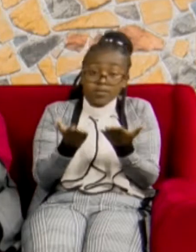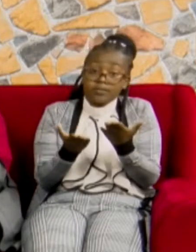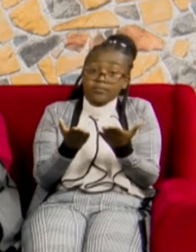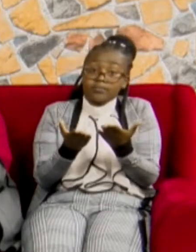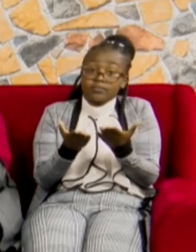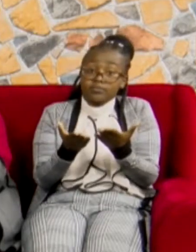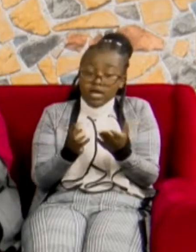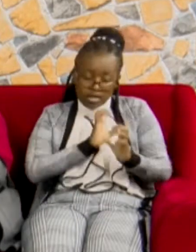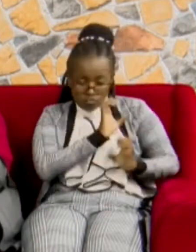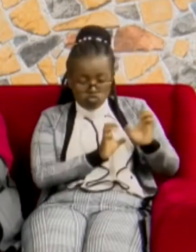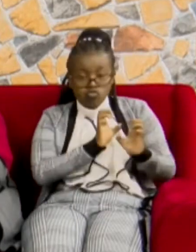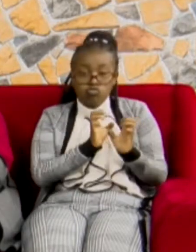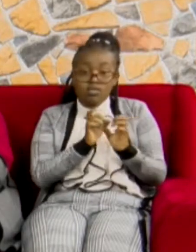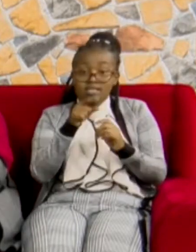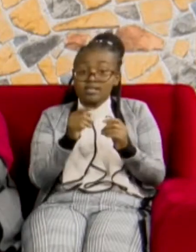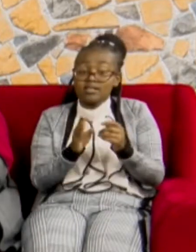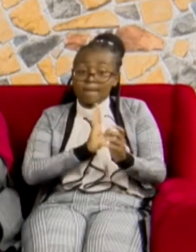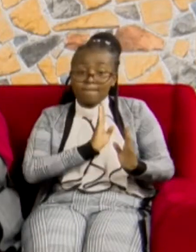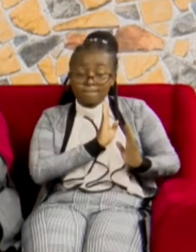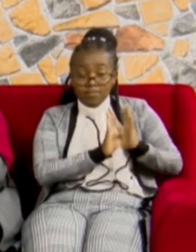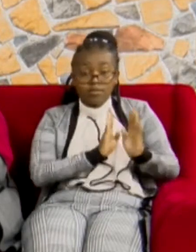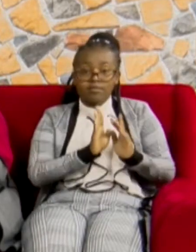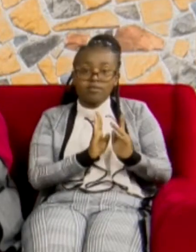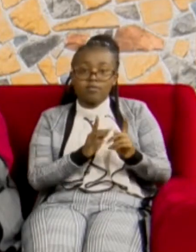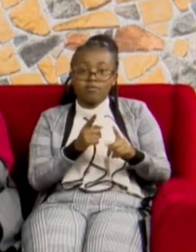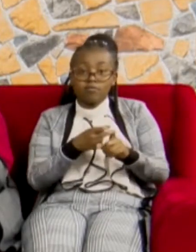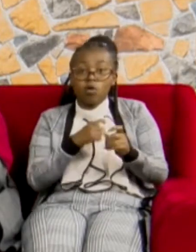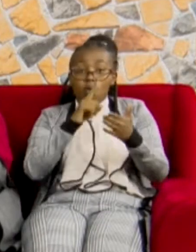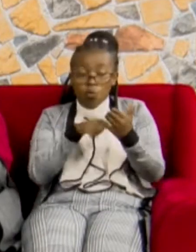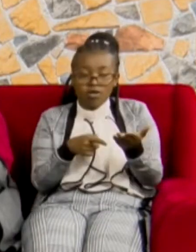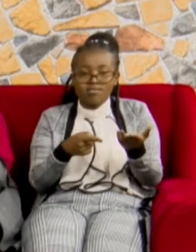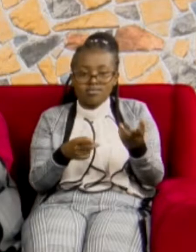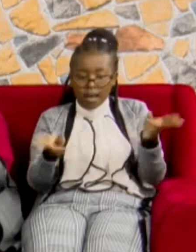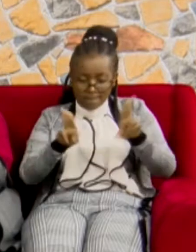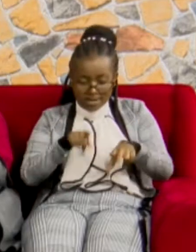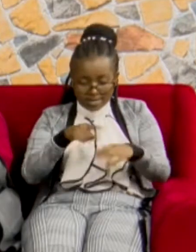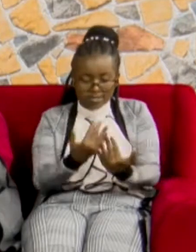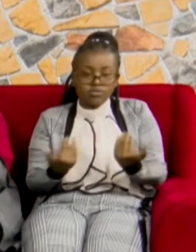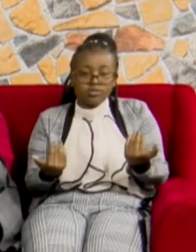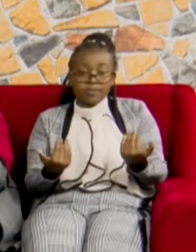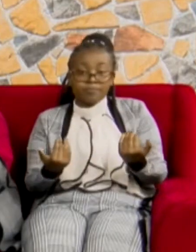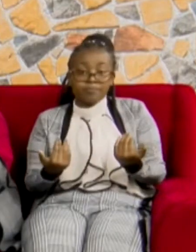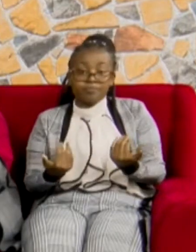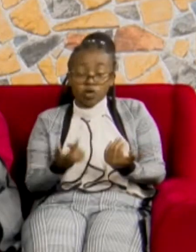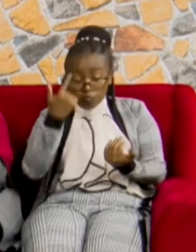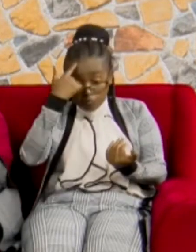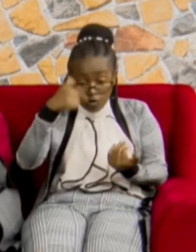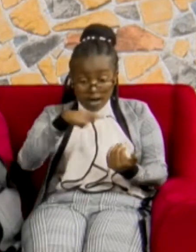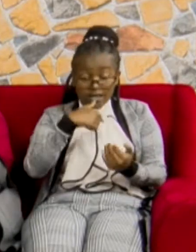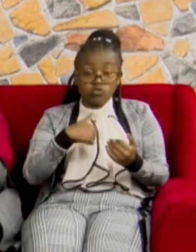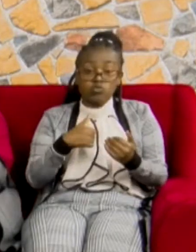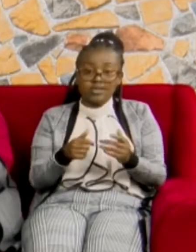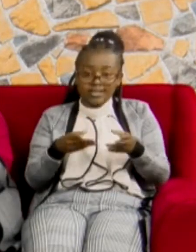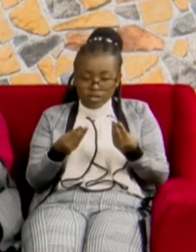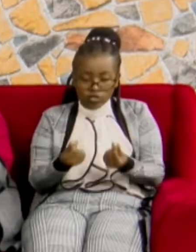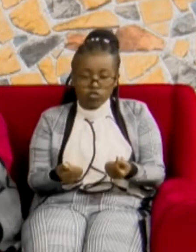an emotional thing? So that's behavior stems from what else is going on internally in the child. So for us, we deal with